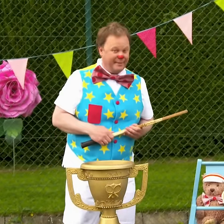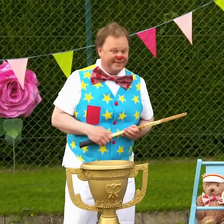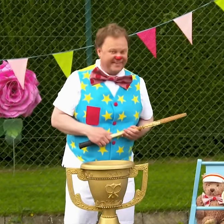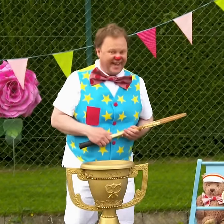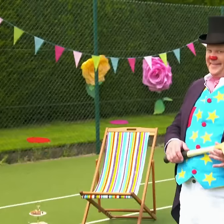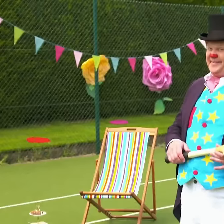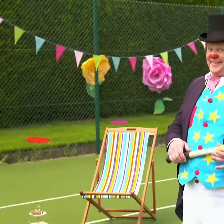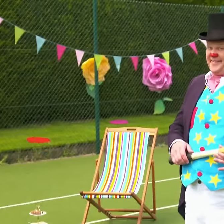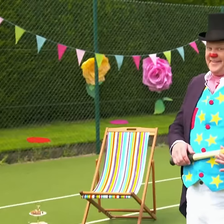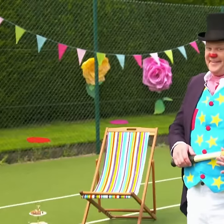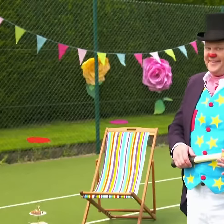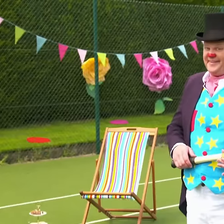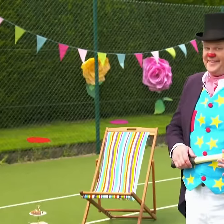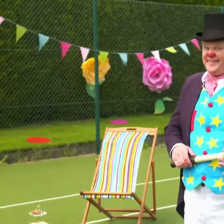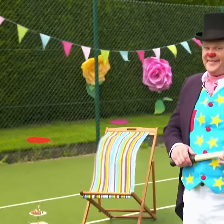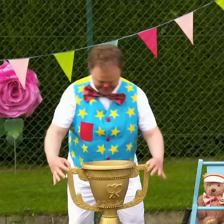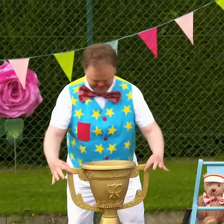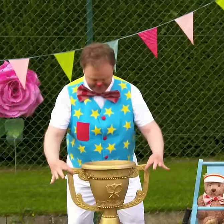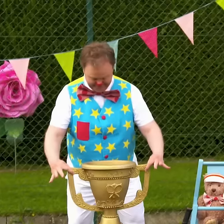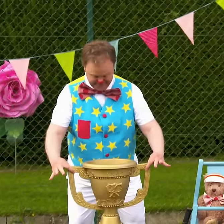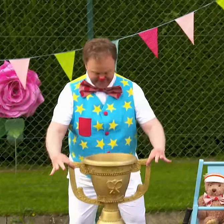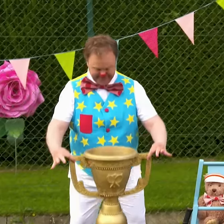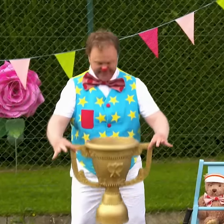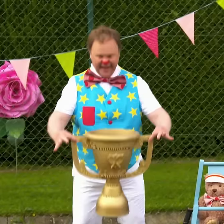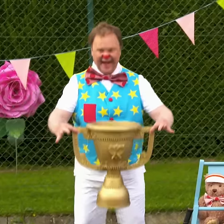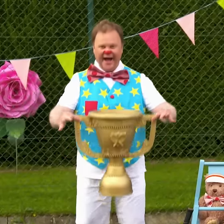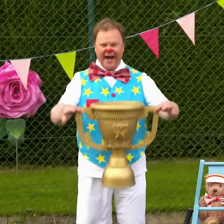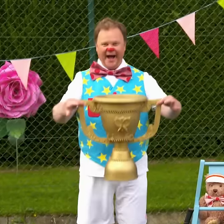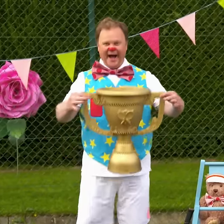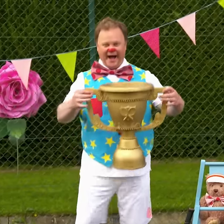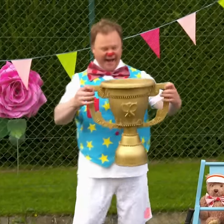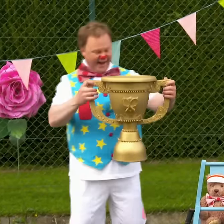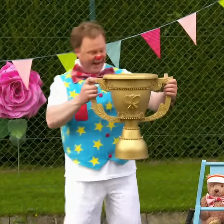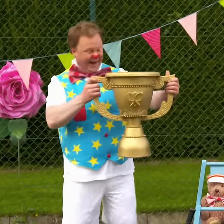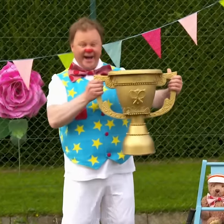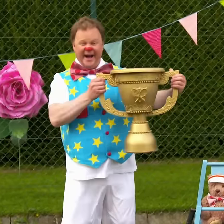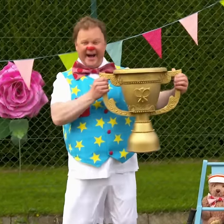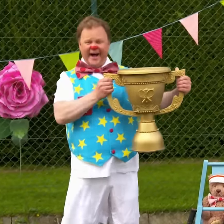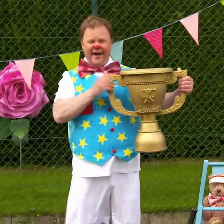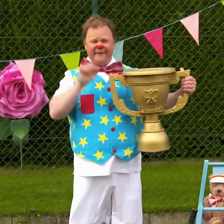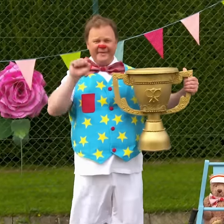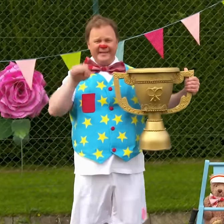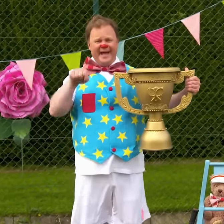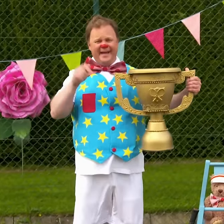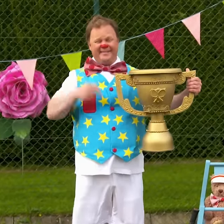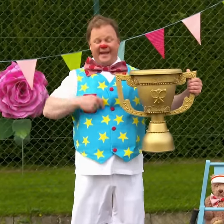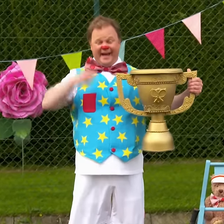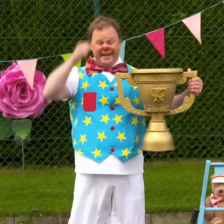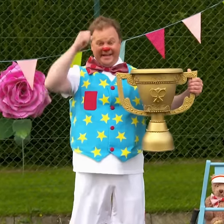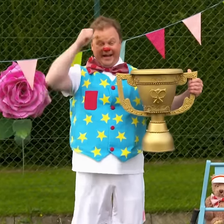Tumble Ted. Woohoo! What a shiny trophy, Mr. Tumble. Oh, yes, I